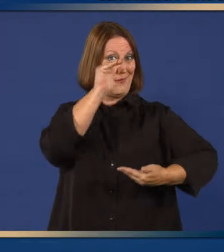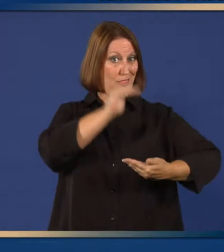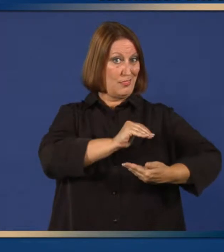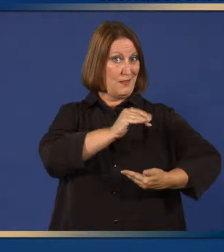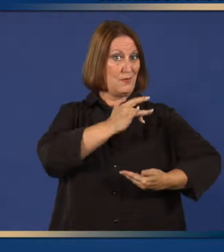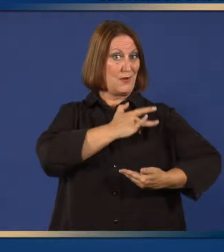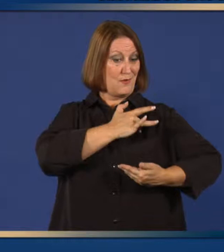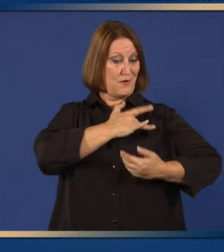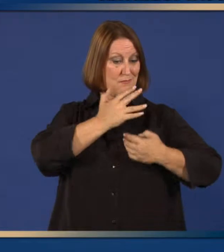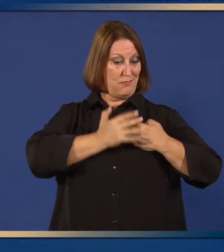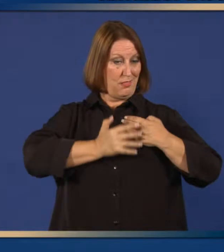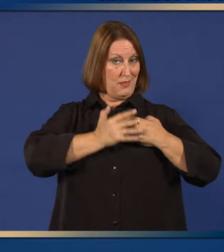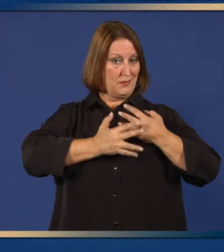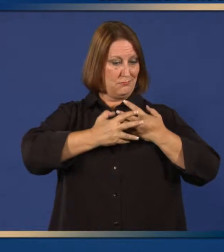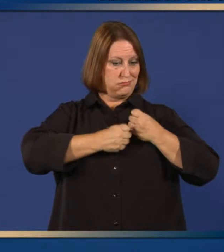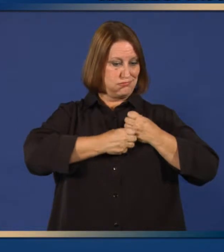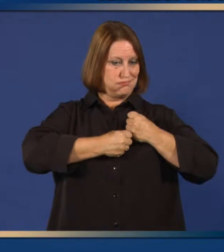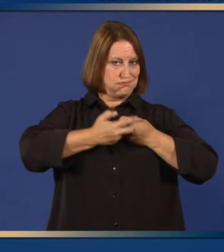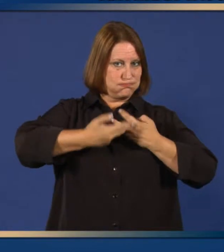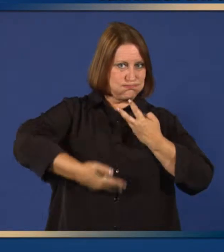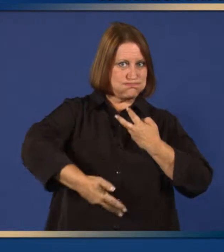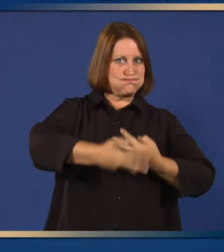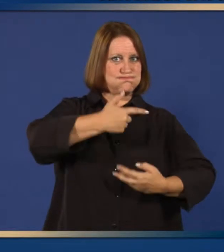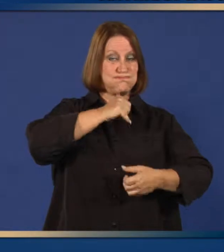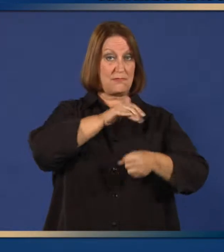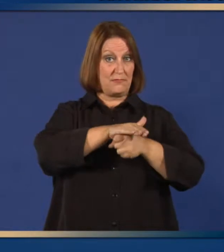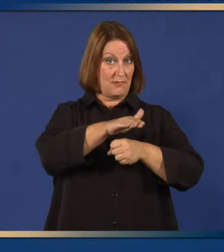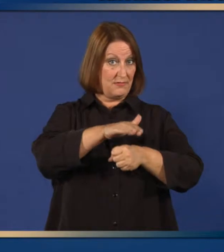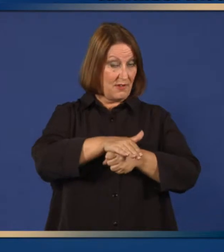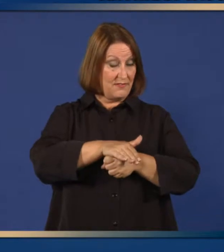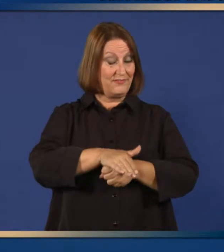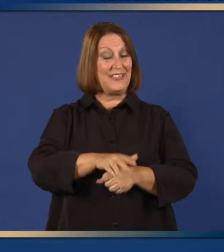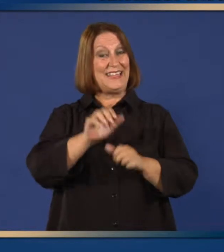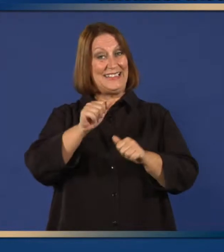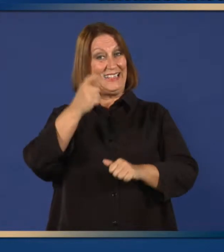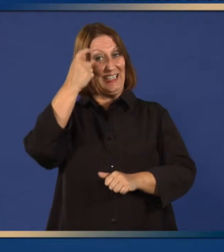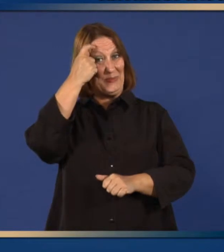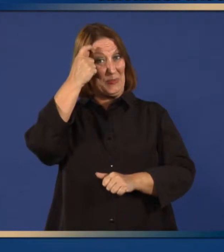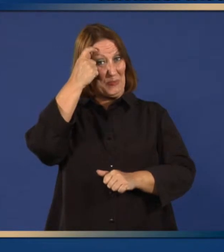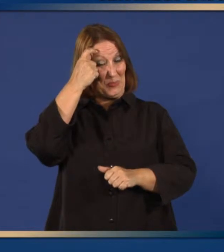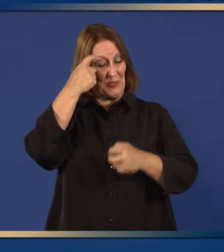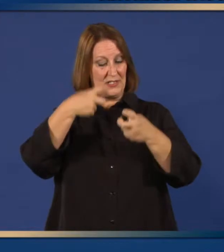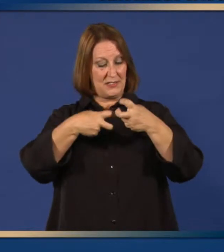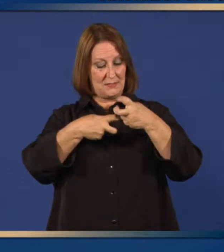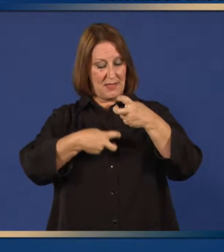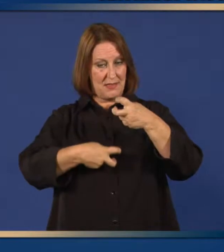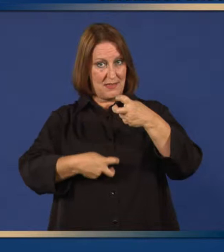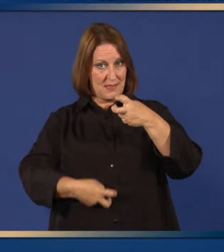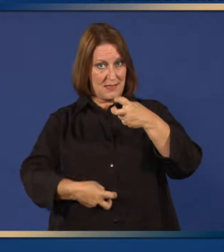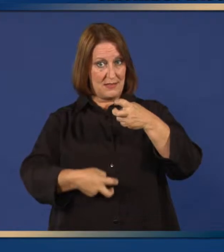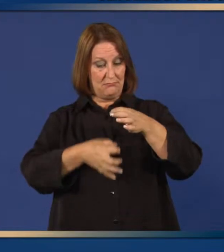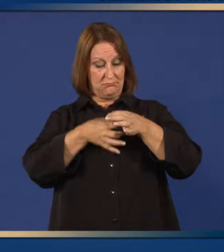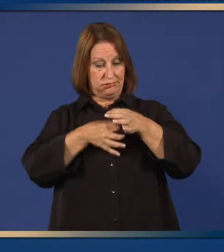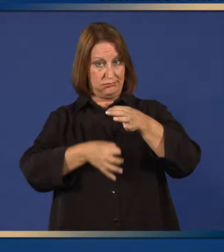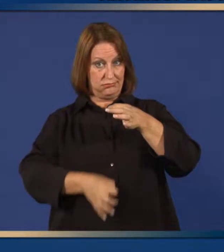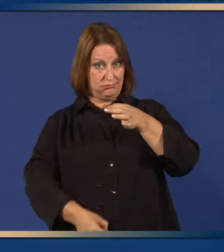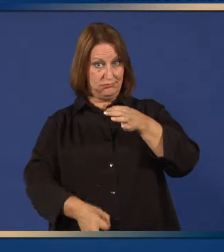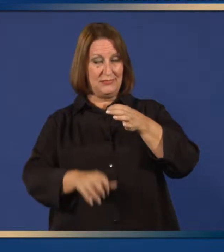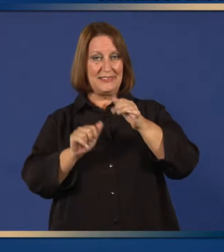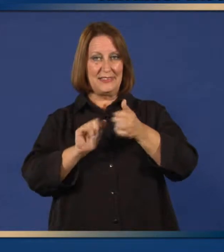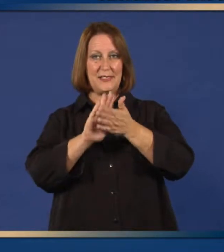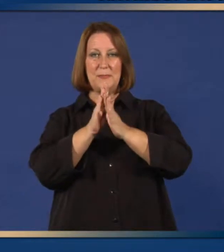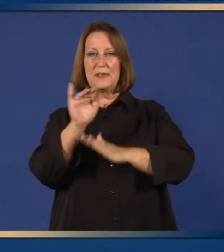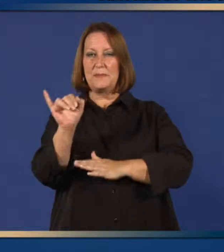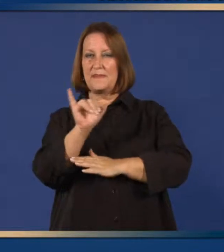problems, shock, and often meningitis, which is an inflammation of the